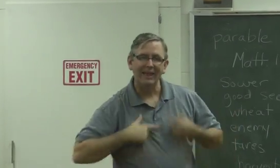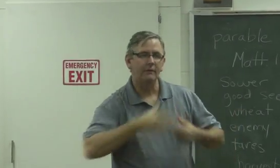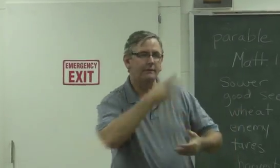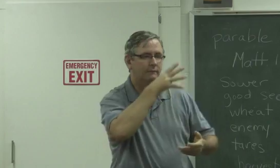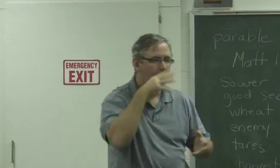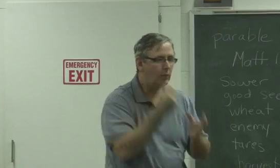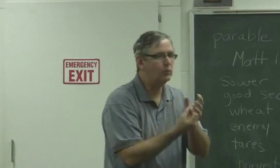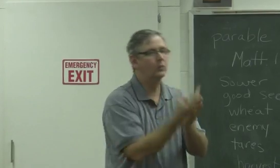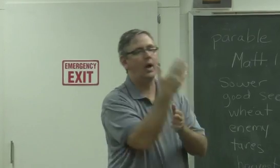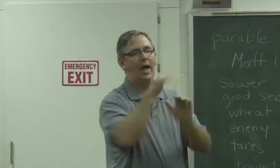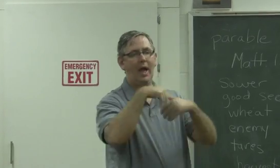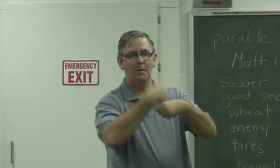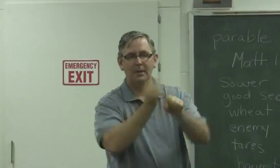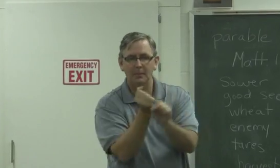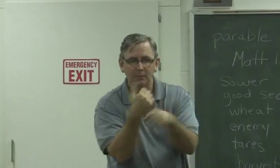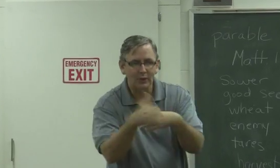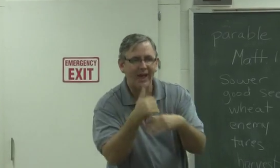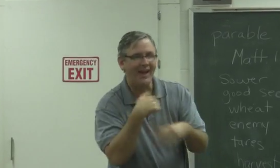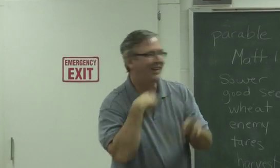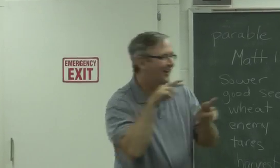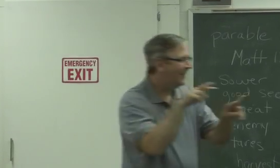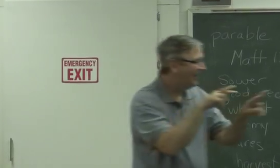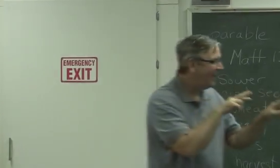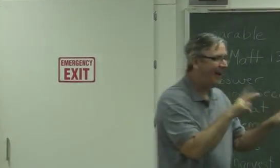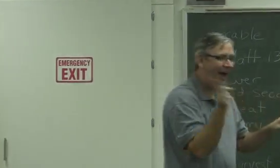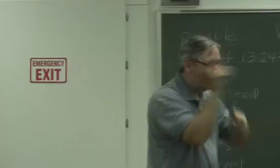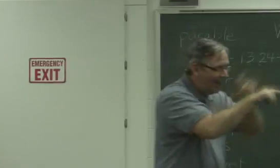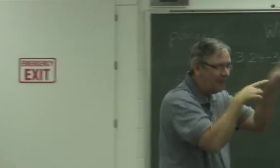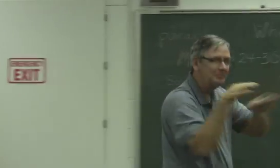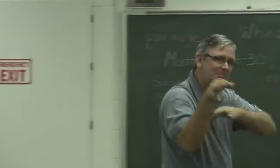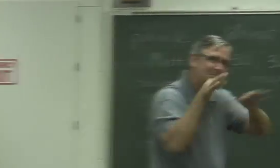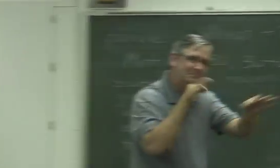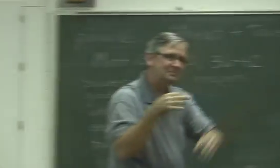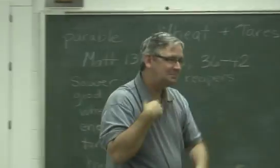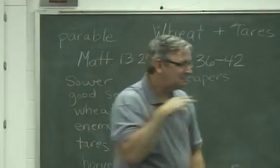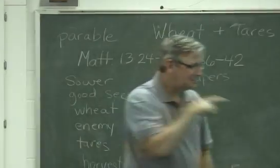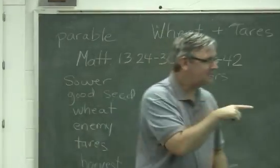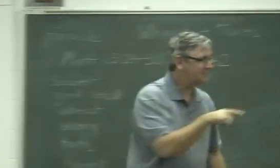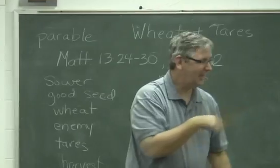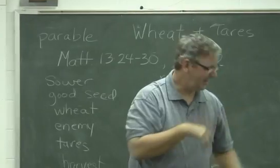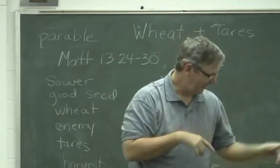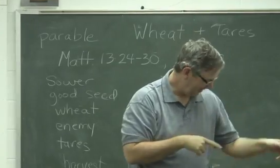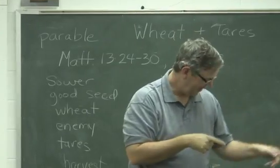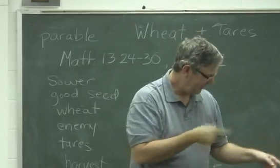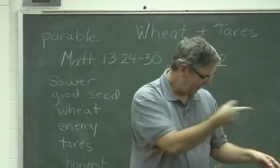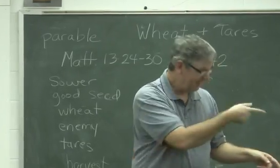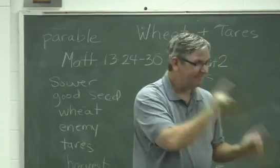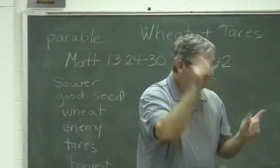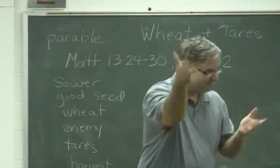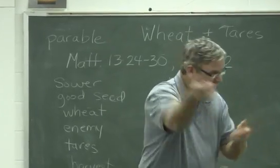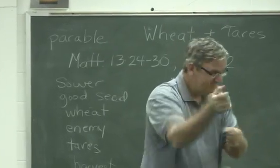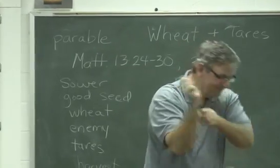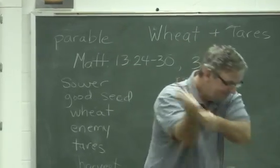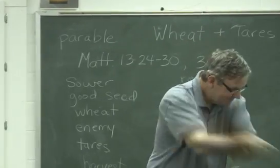for food. I remember in Germany where I've seen farmers, they have a harvest every